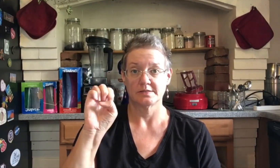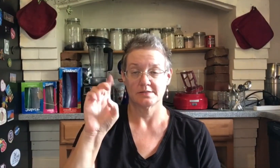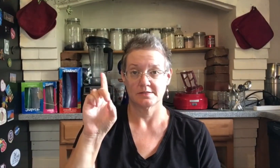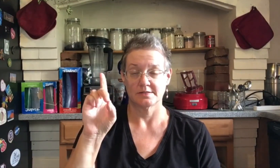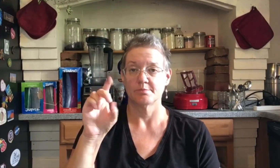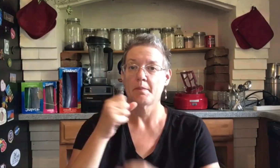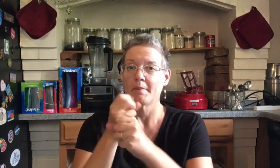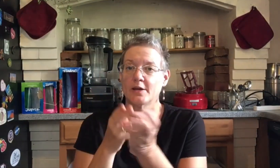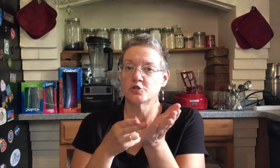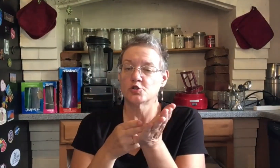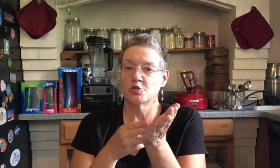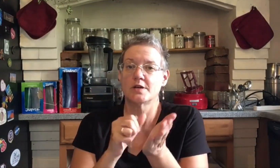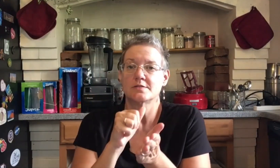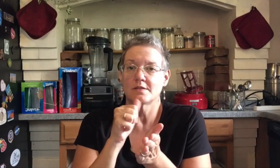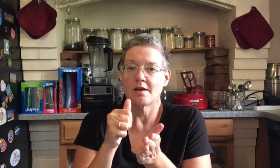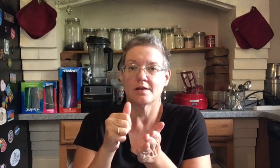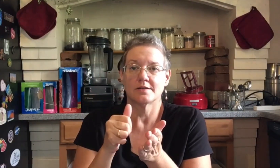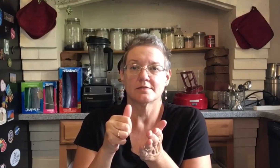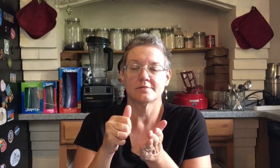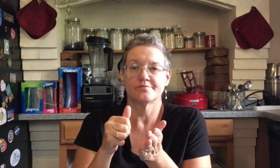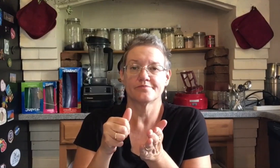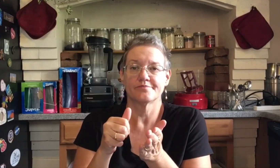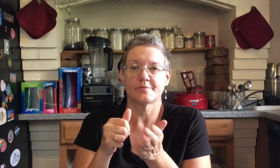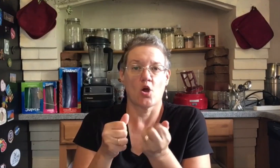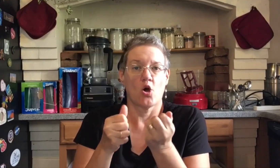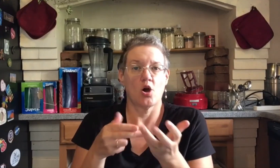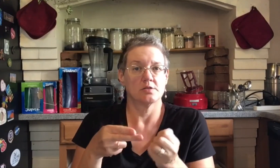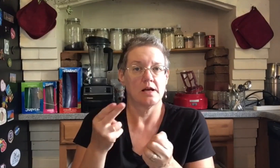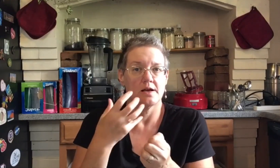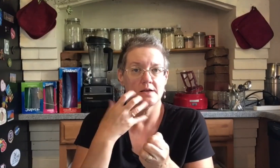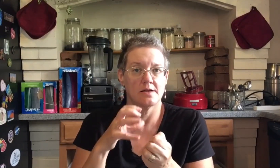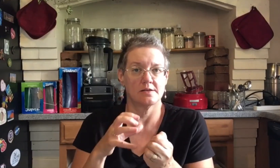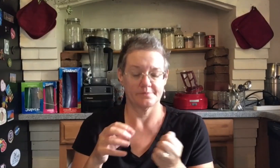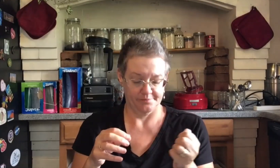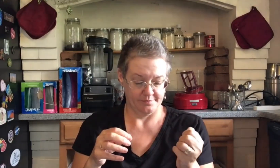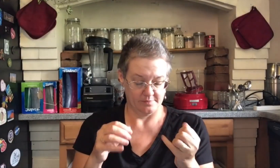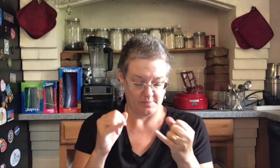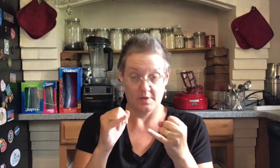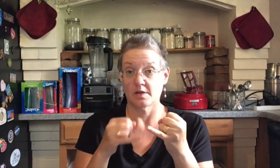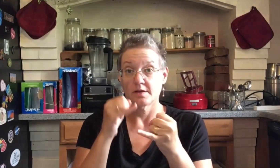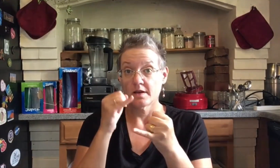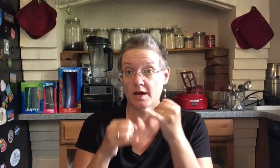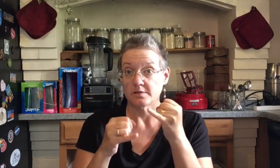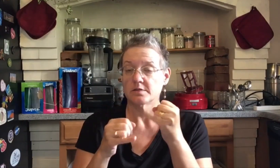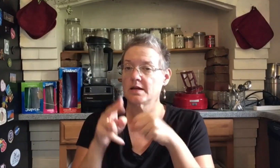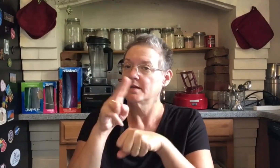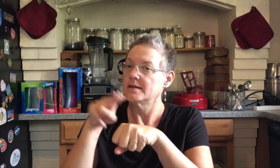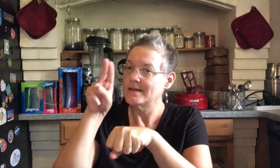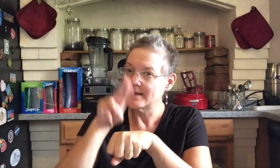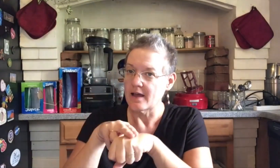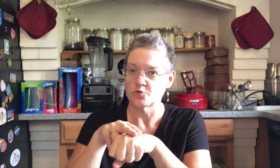expeller pressed. Just make sure it hasn't caused it to get too hot.